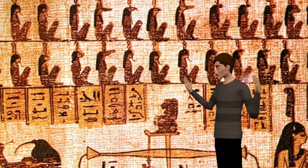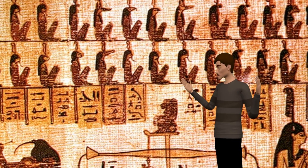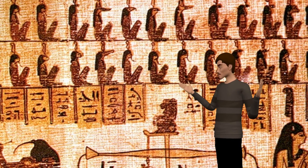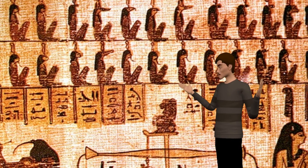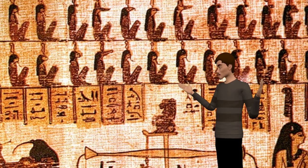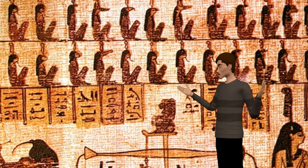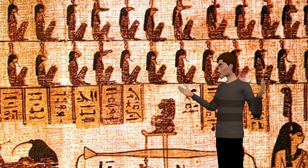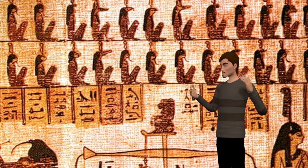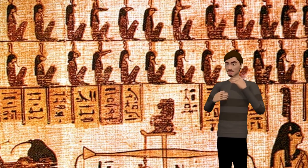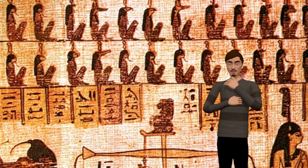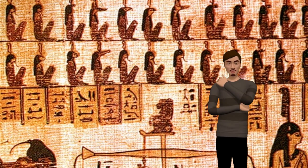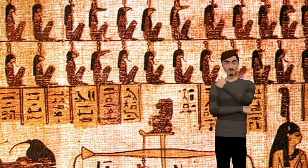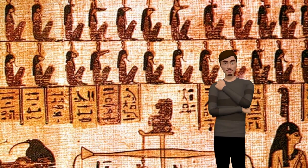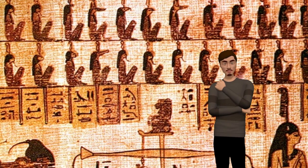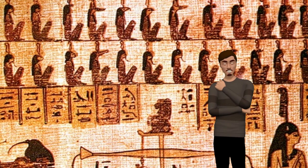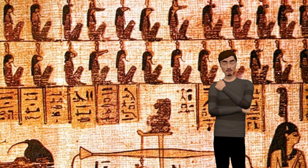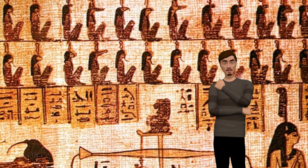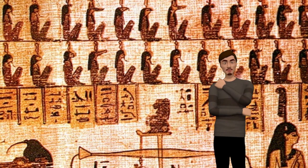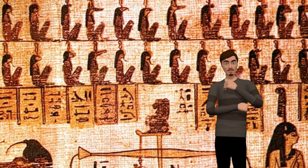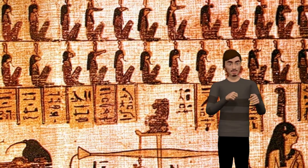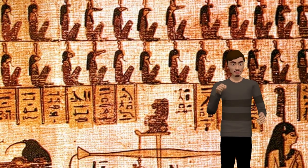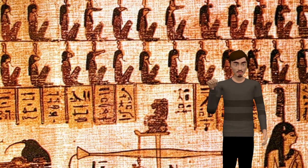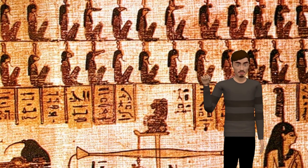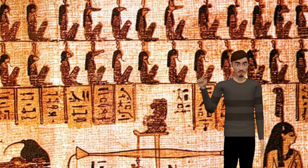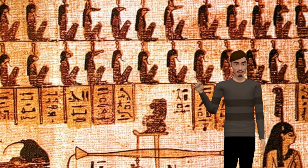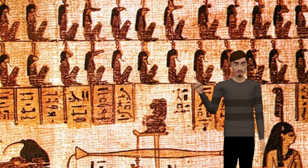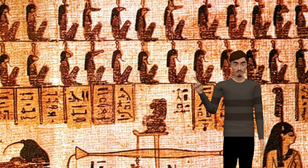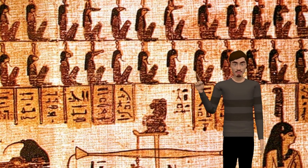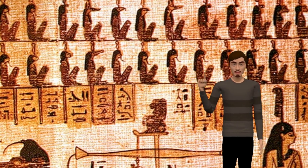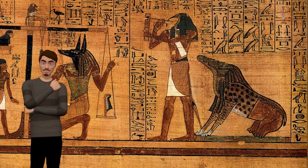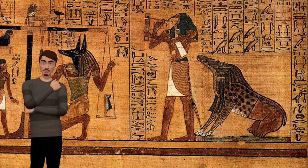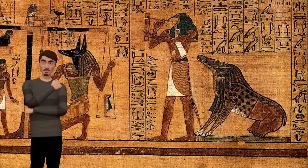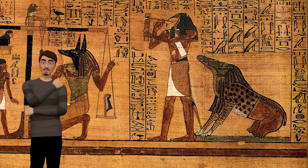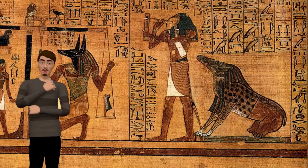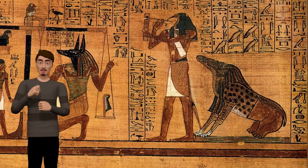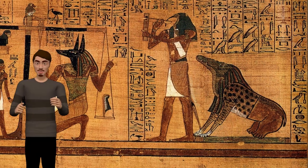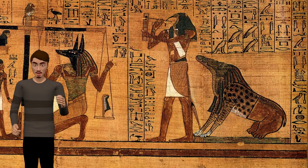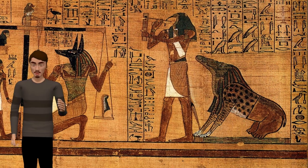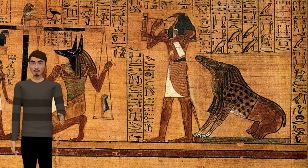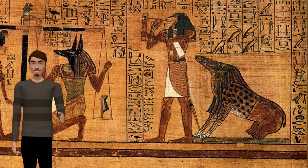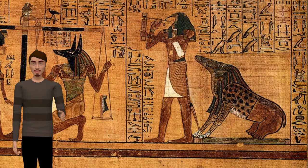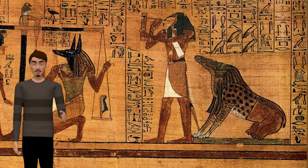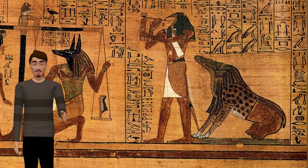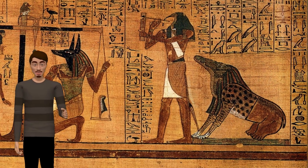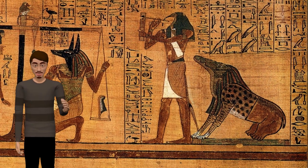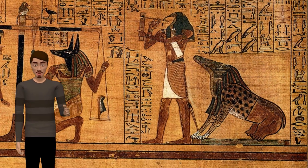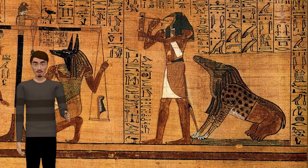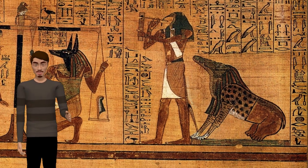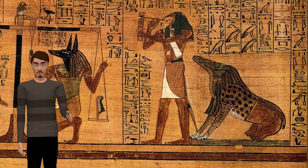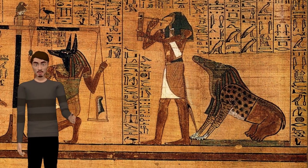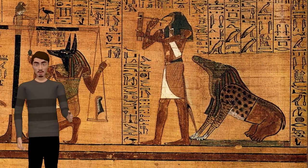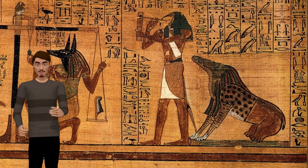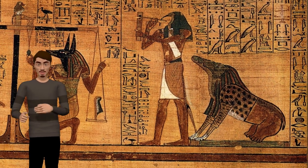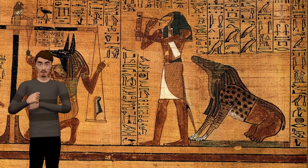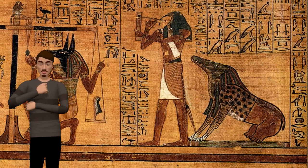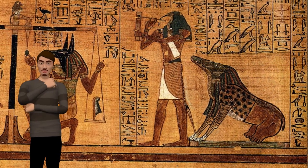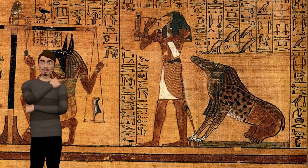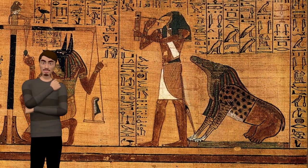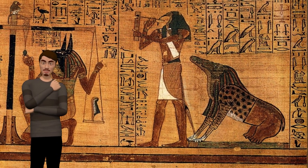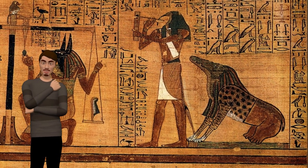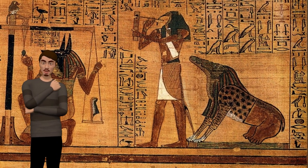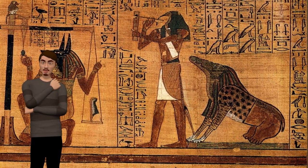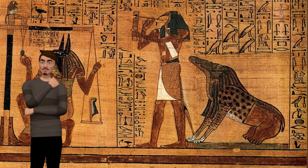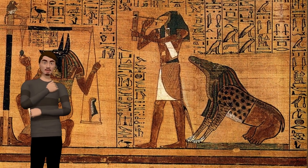Mots. I didn't take away the baby's food. At the end of the declaration of innocence, if the weight of